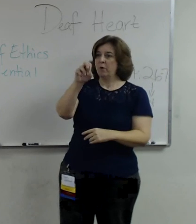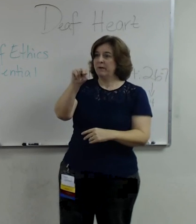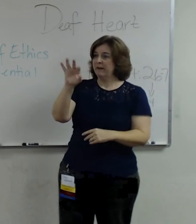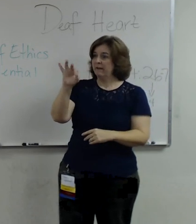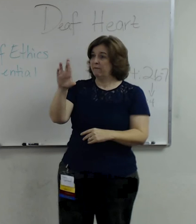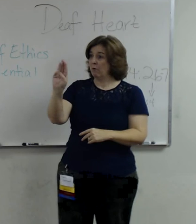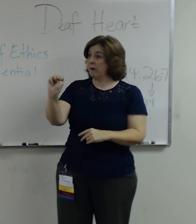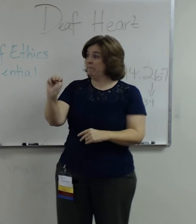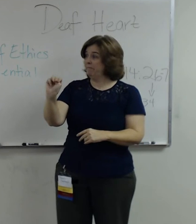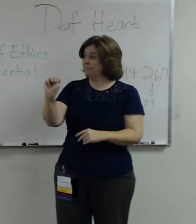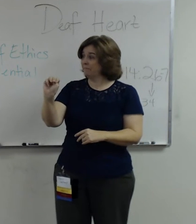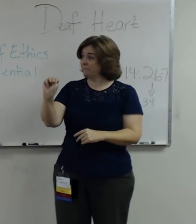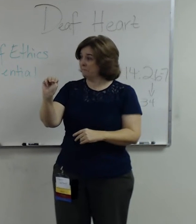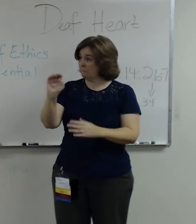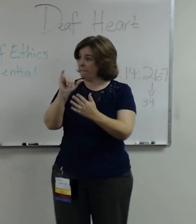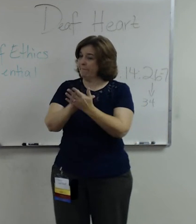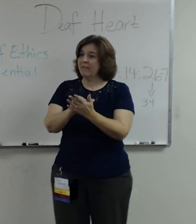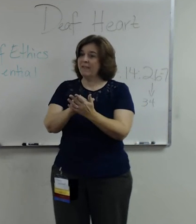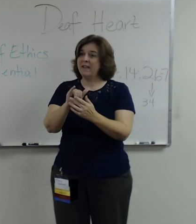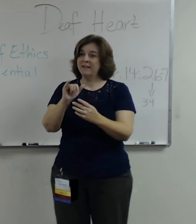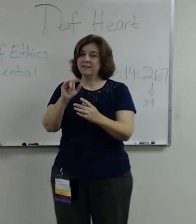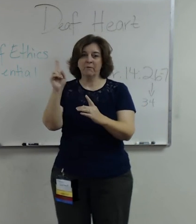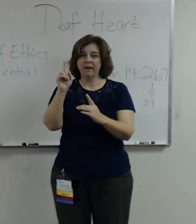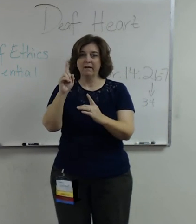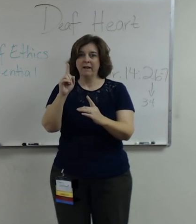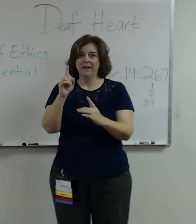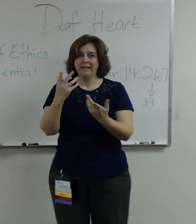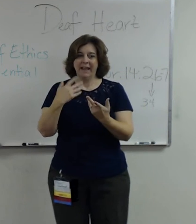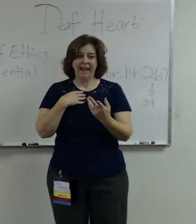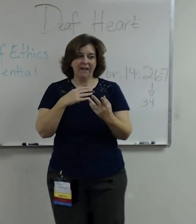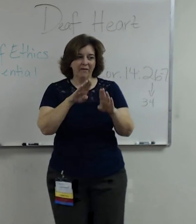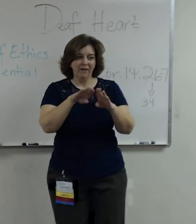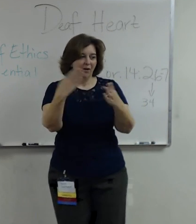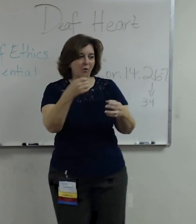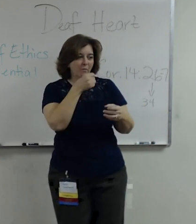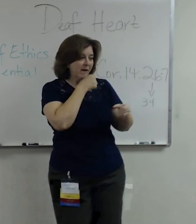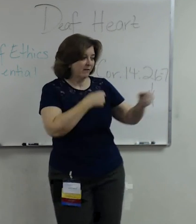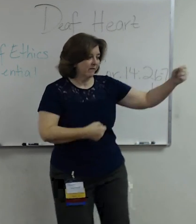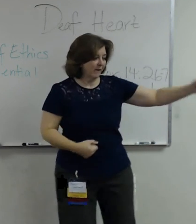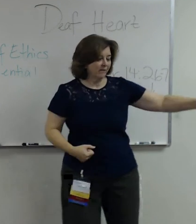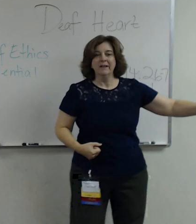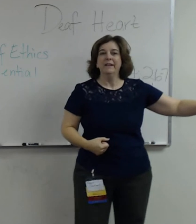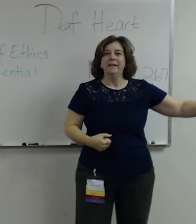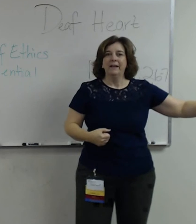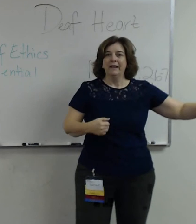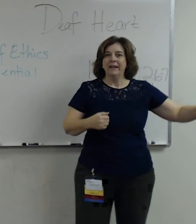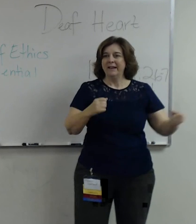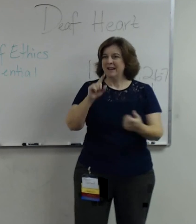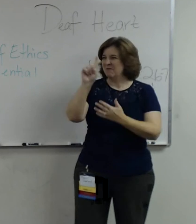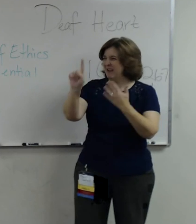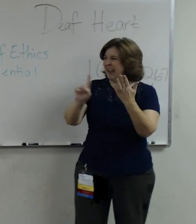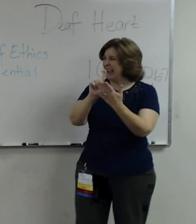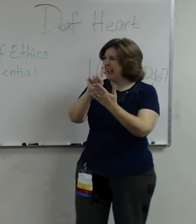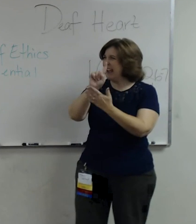open forum. That is where they have open microphone. It's like 1 hour